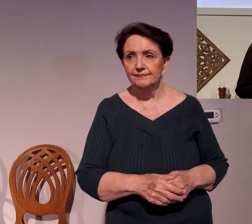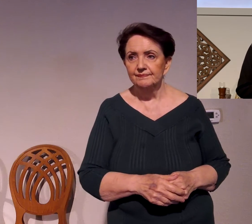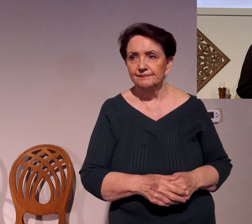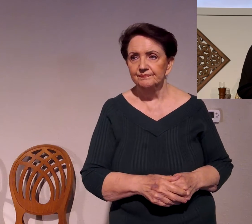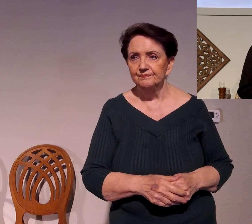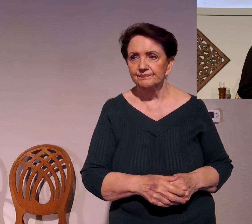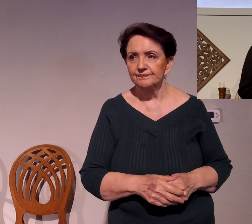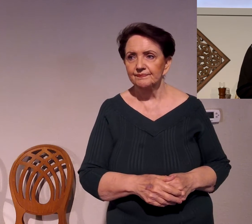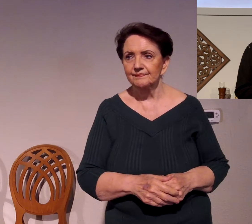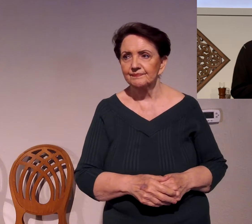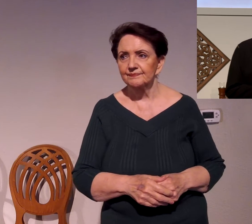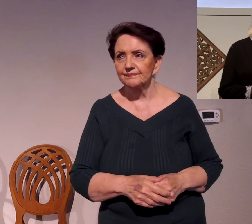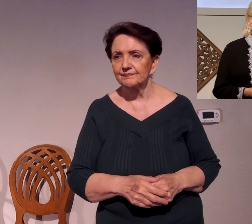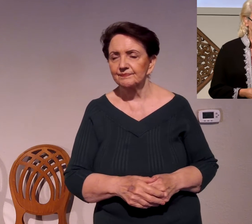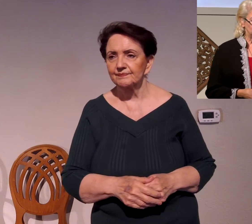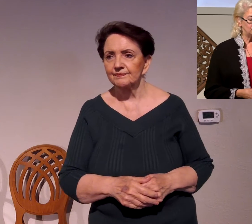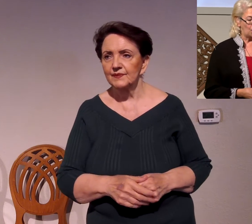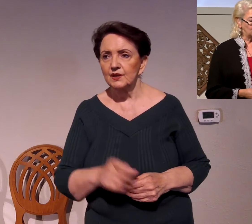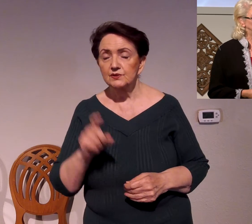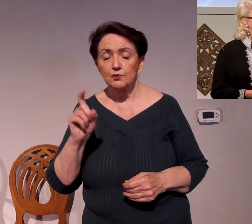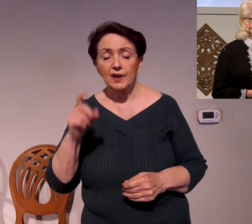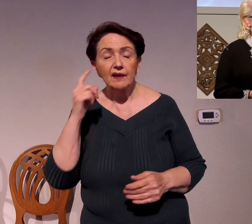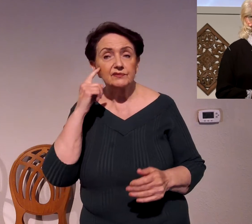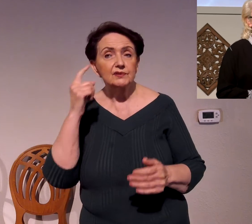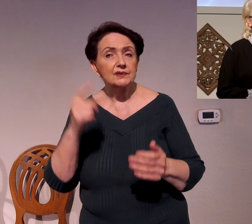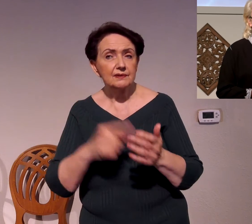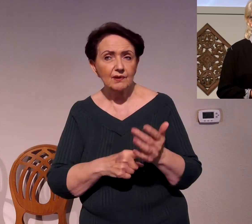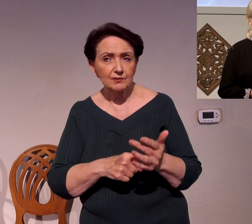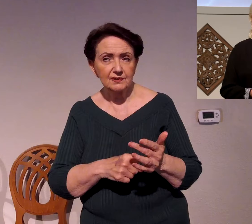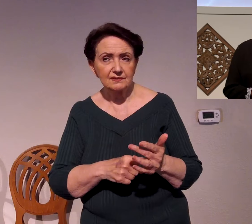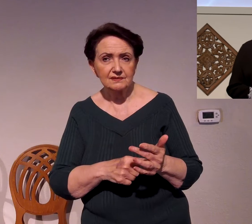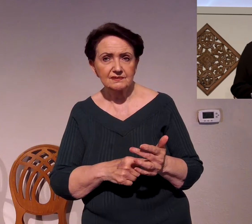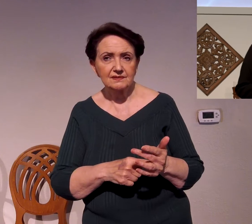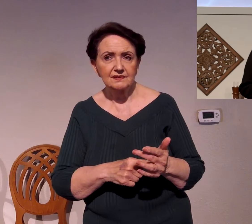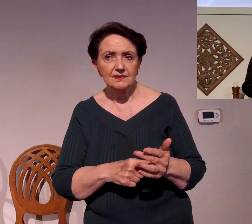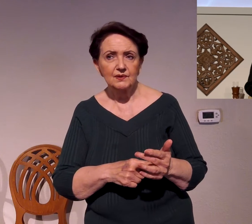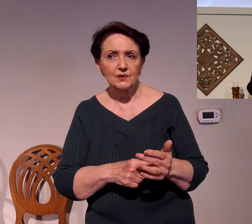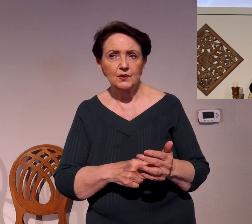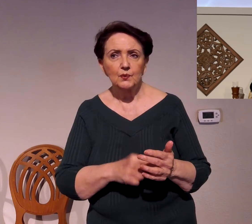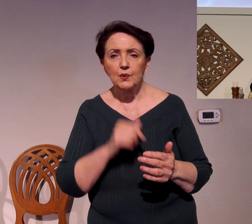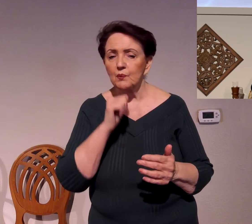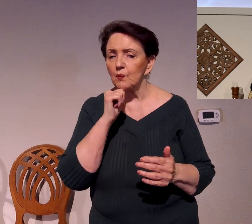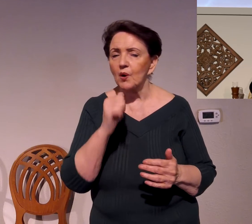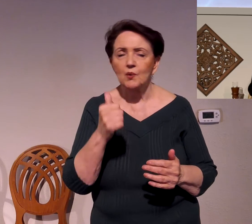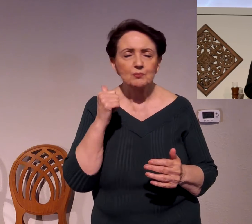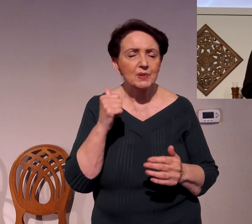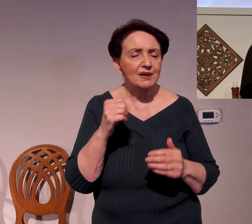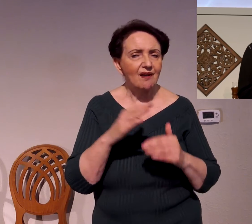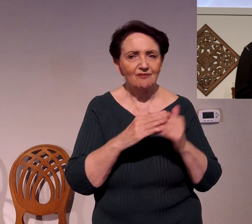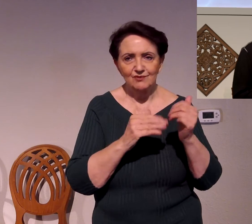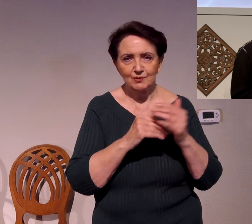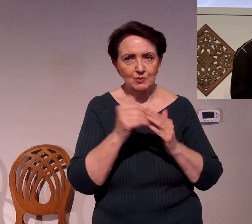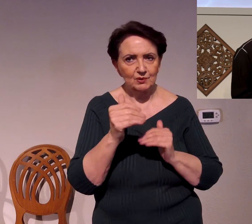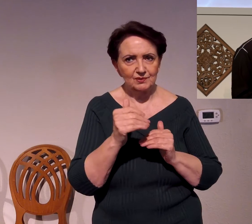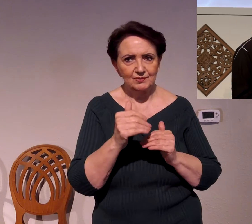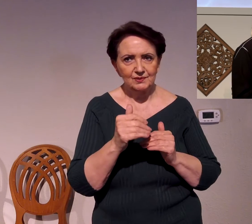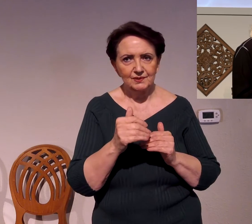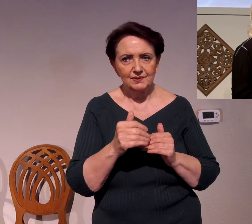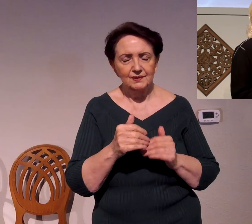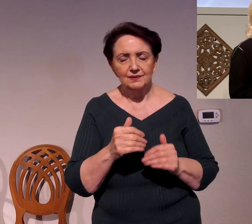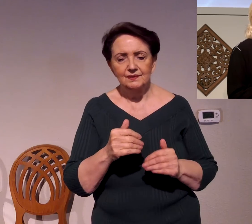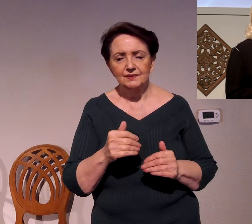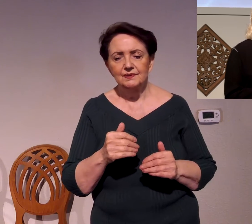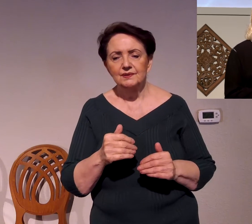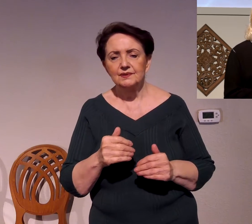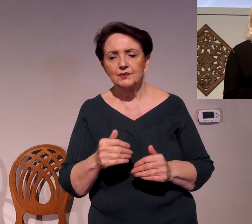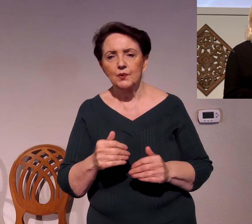So we have to be aware that we are going to be uncomfortable. We are going to be asked to do things